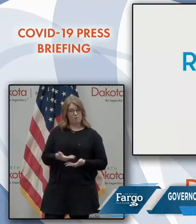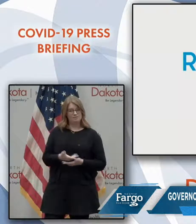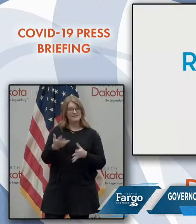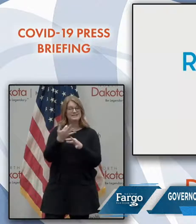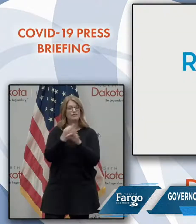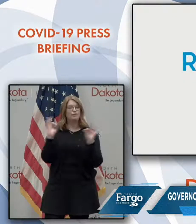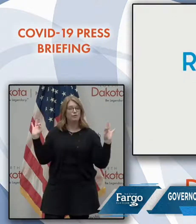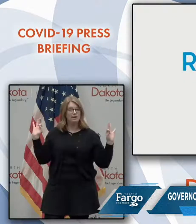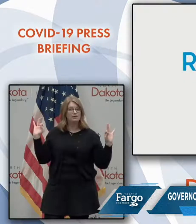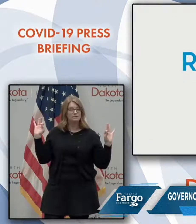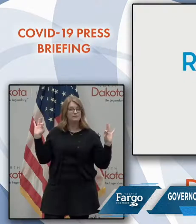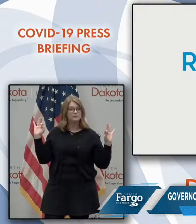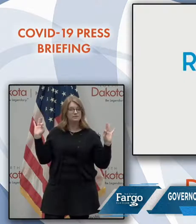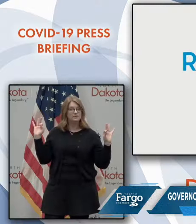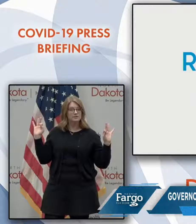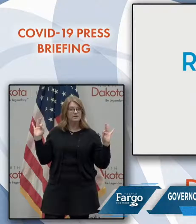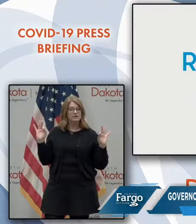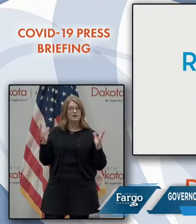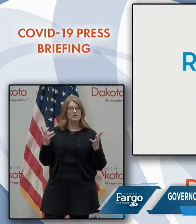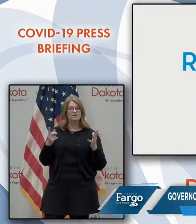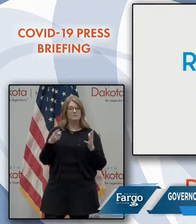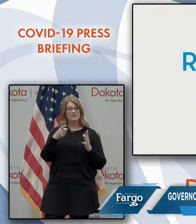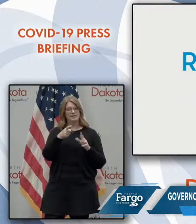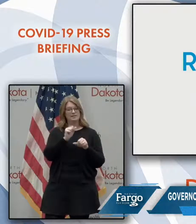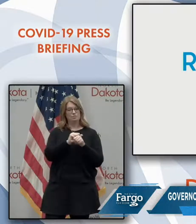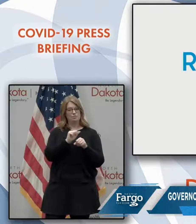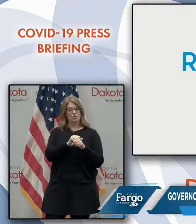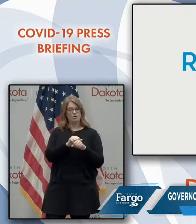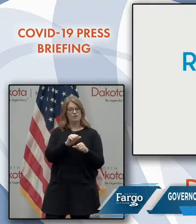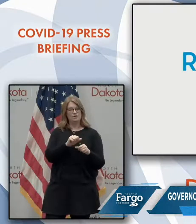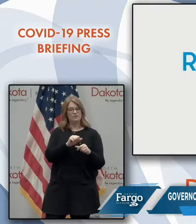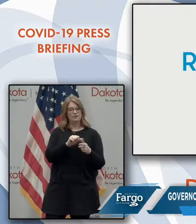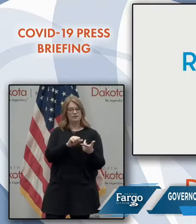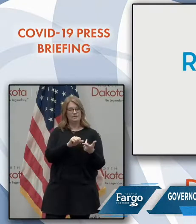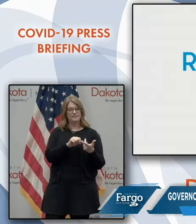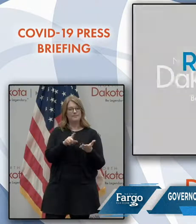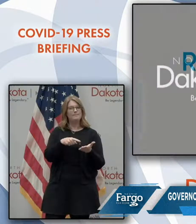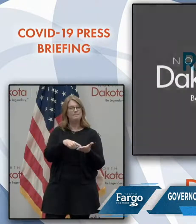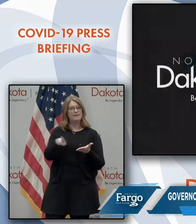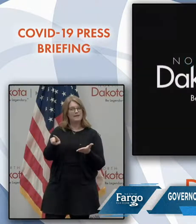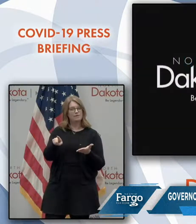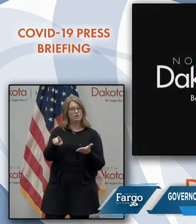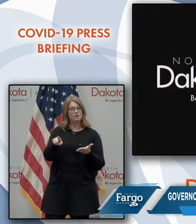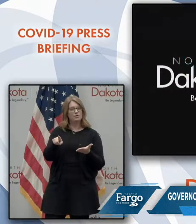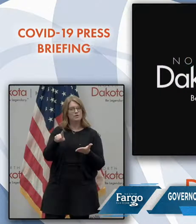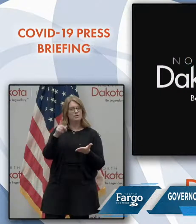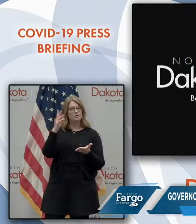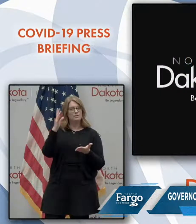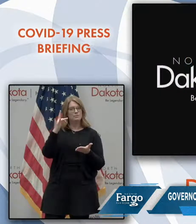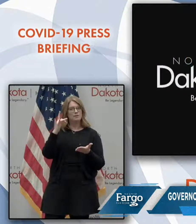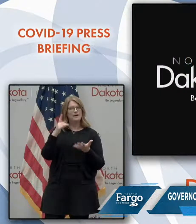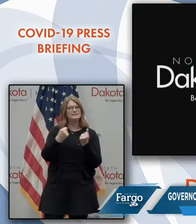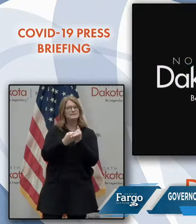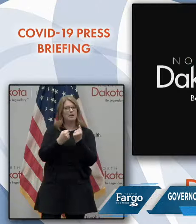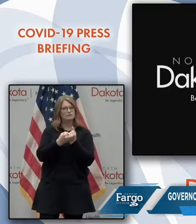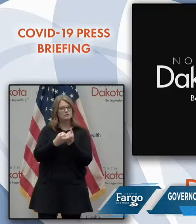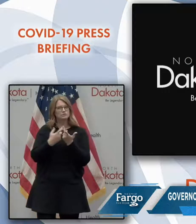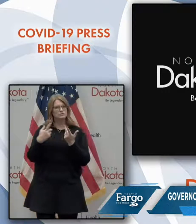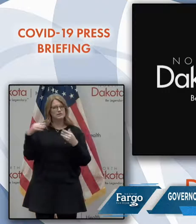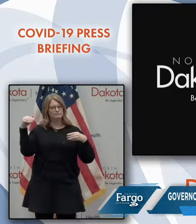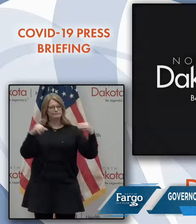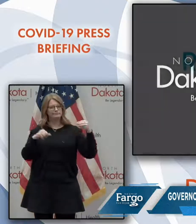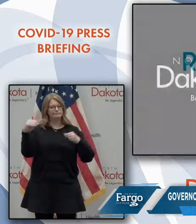the work around Recovery Reinvented has been paid for and by sponsors who will